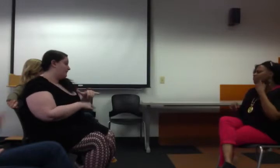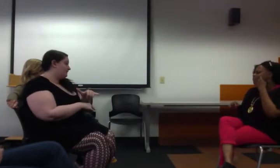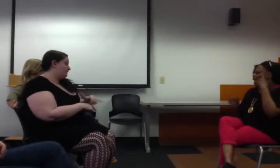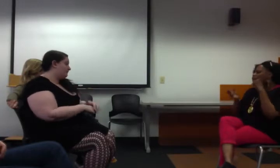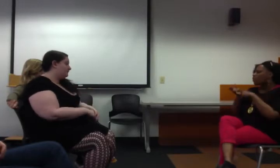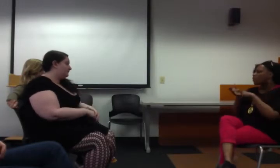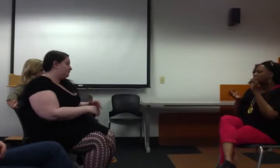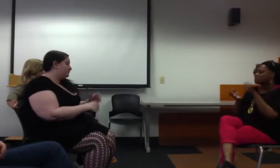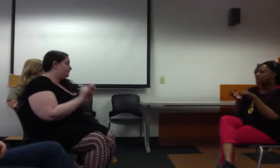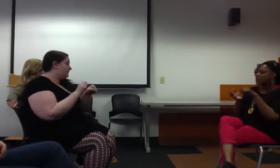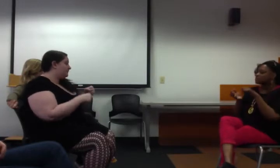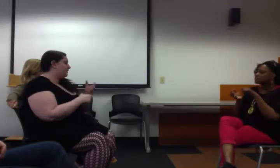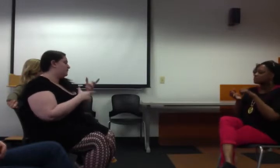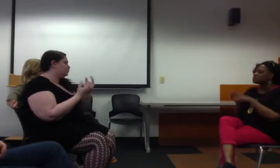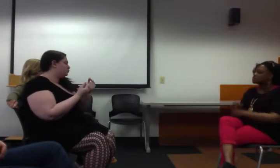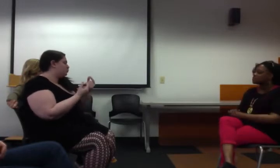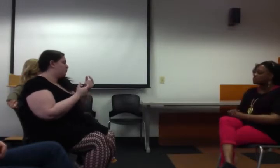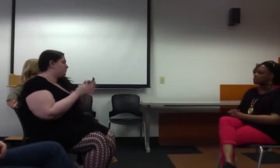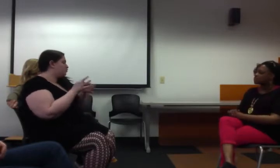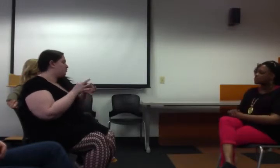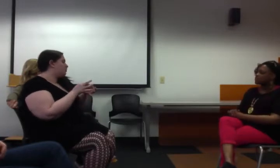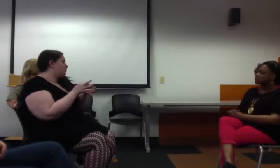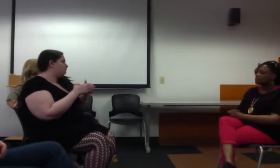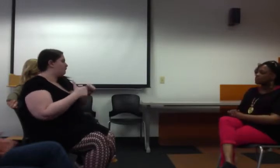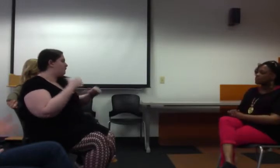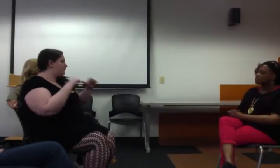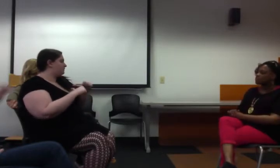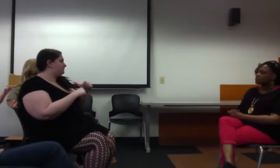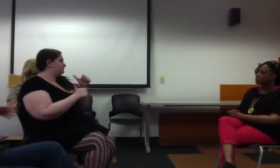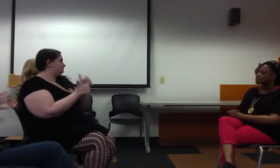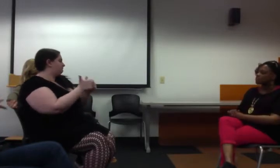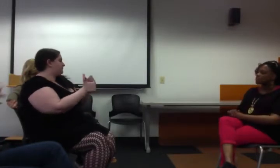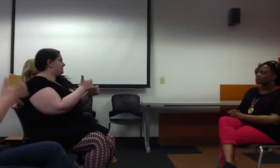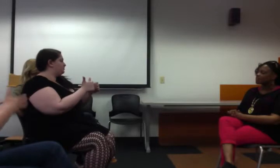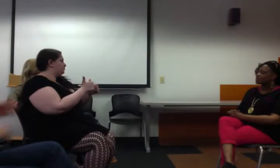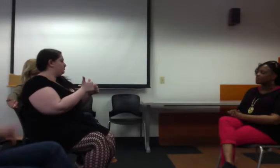do like an interpreted performance for each run of each show they do.